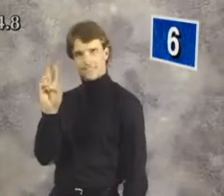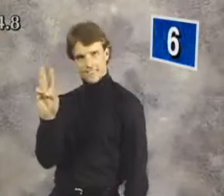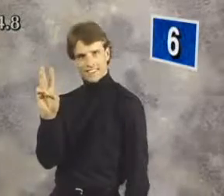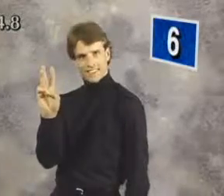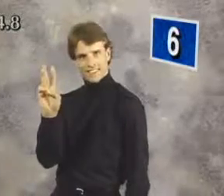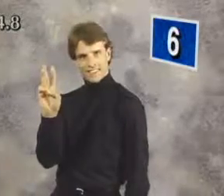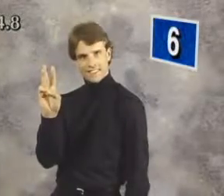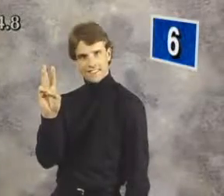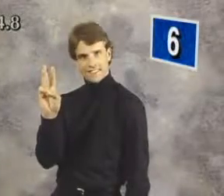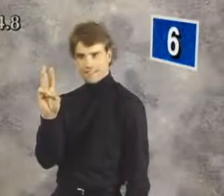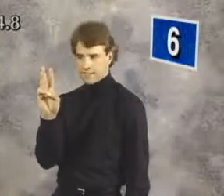6,